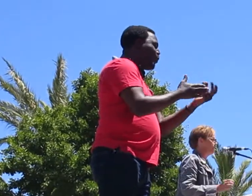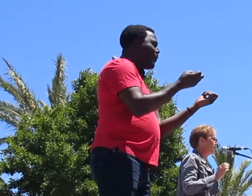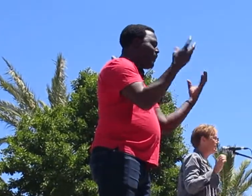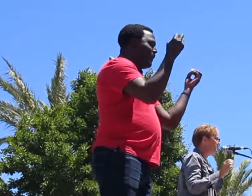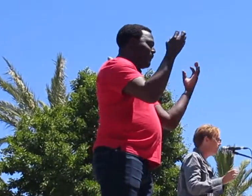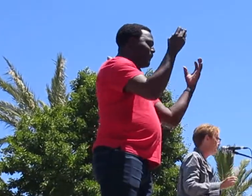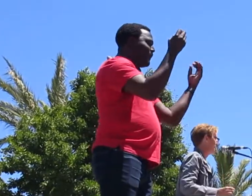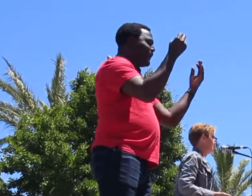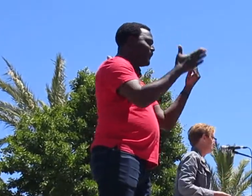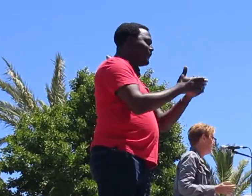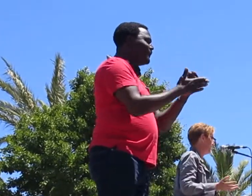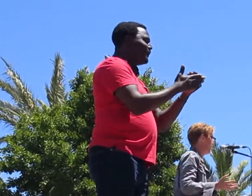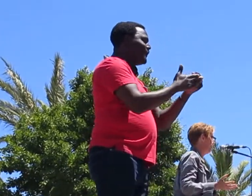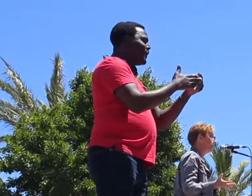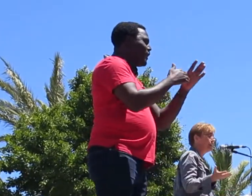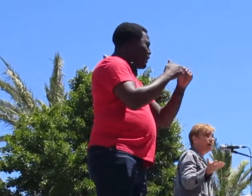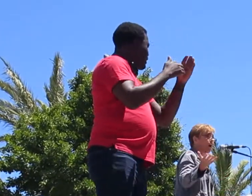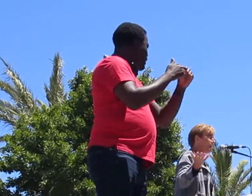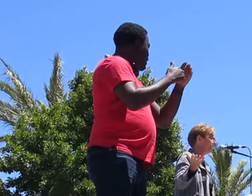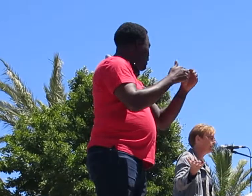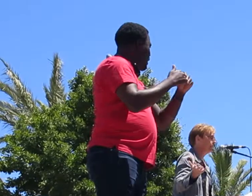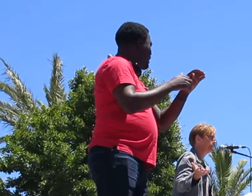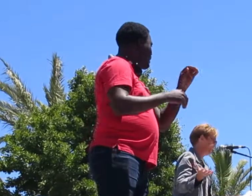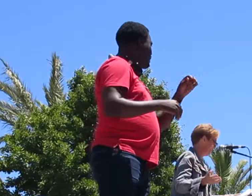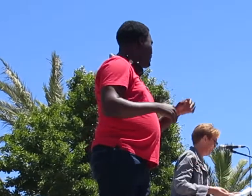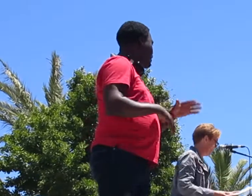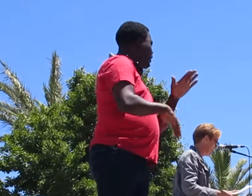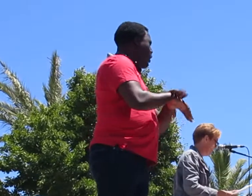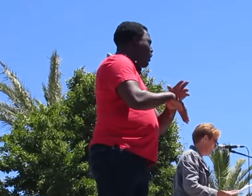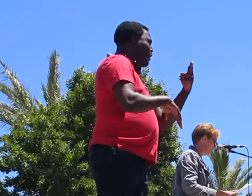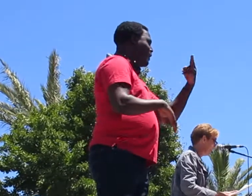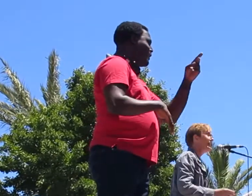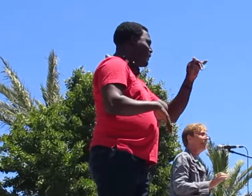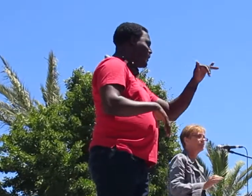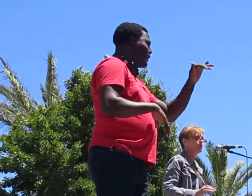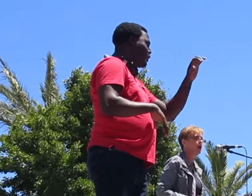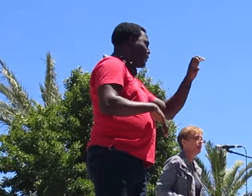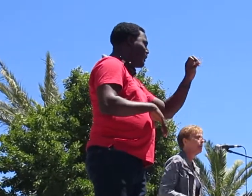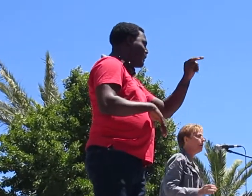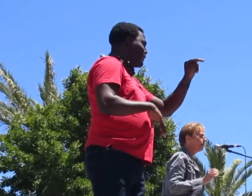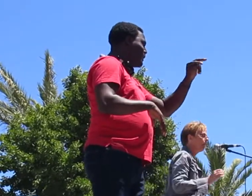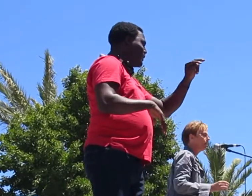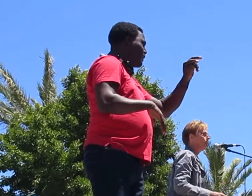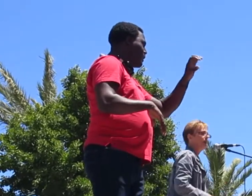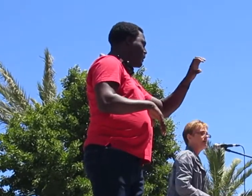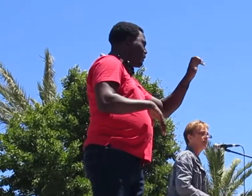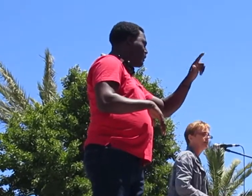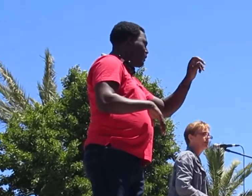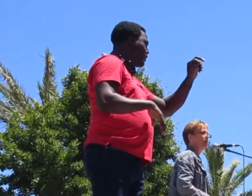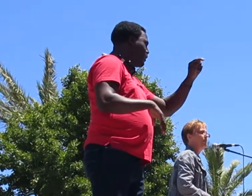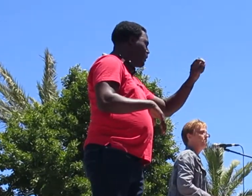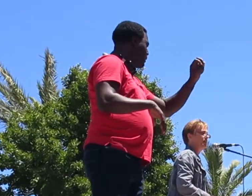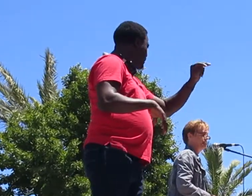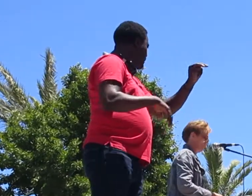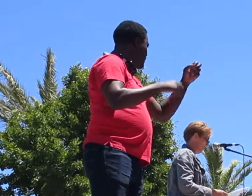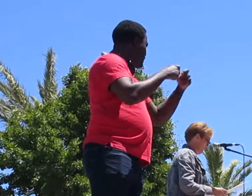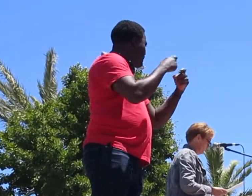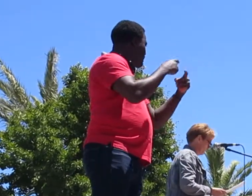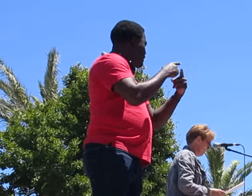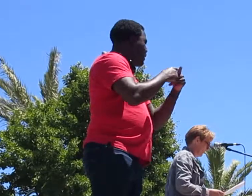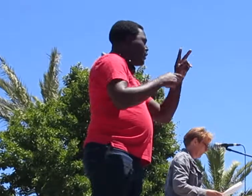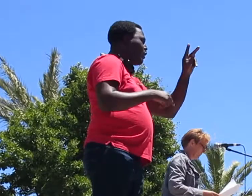of dollars and countless man hours on Hillary Clinton's emails, guess what? Karma is a